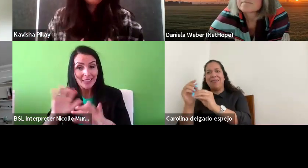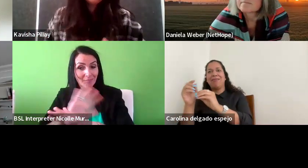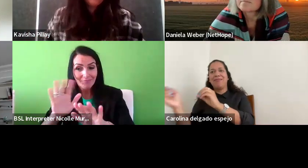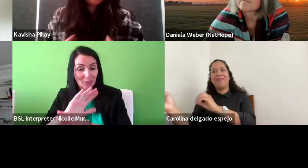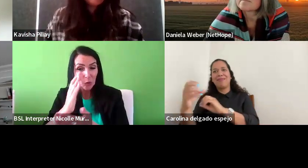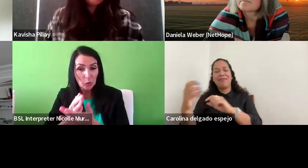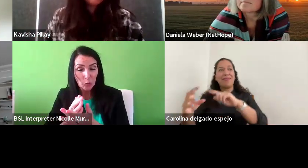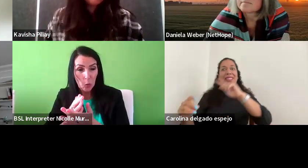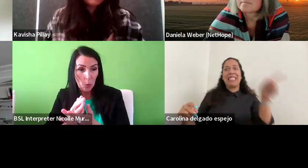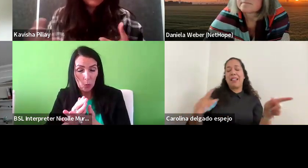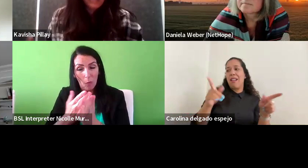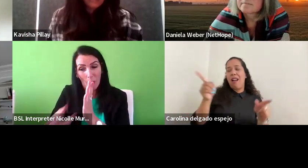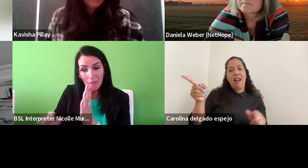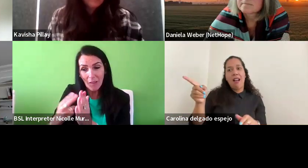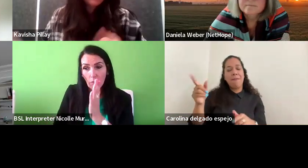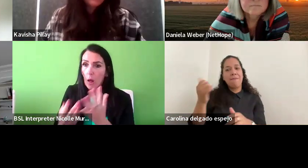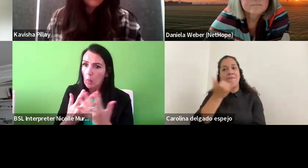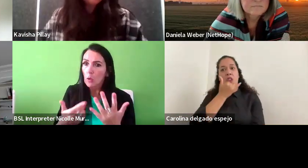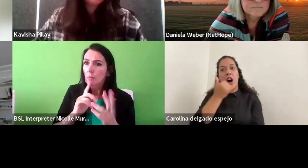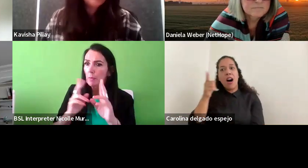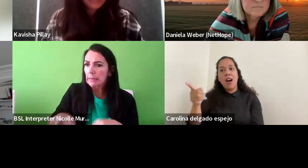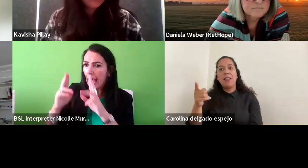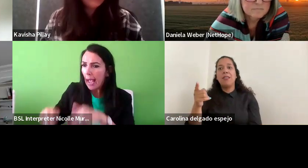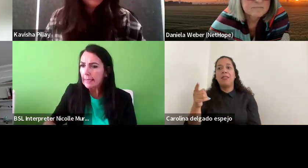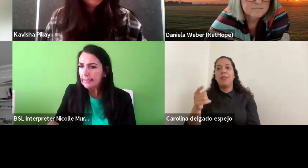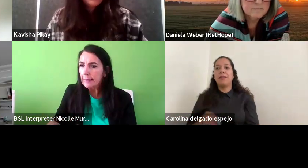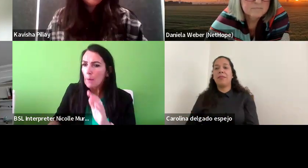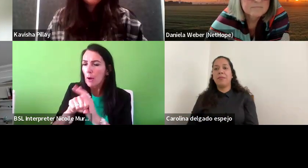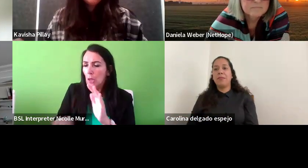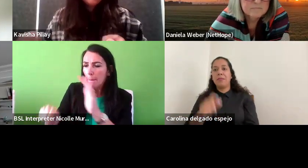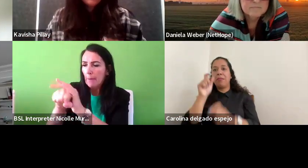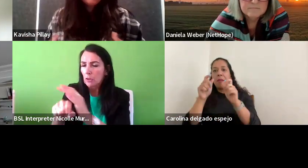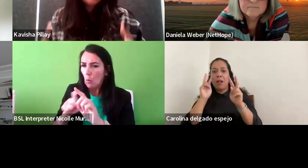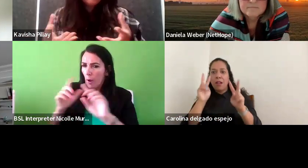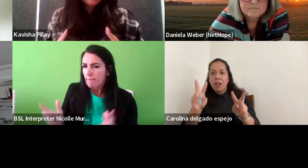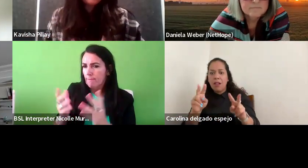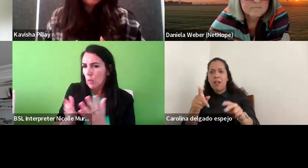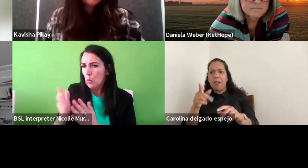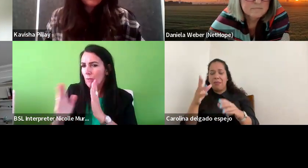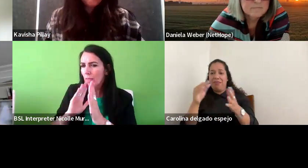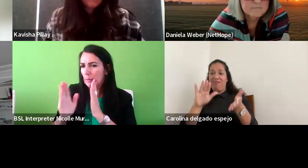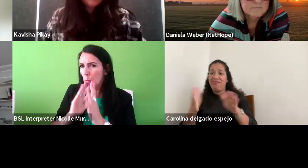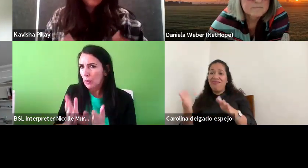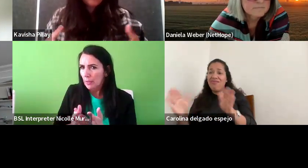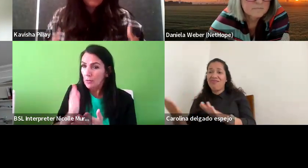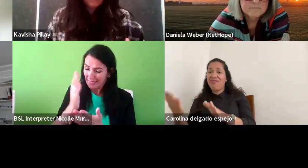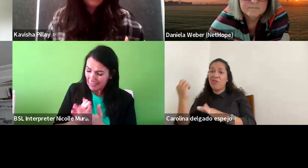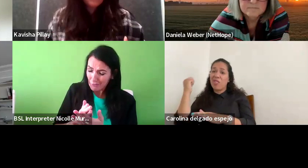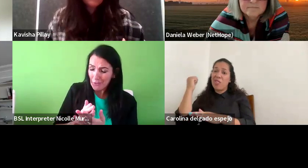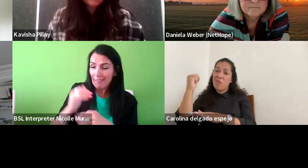it led to a lot of people dying and being killed and being murdered. And this is a real world impact